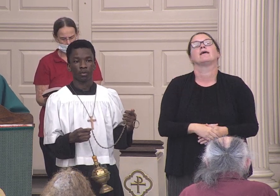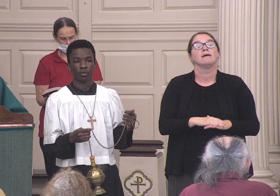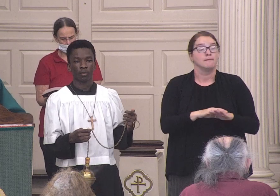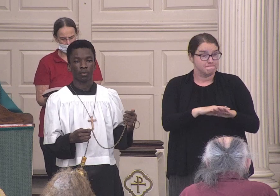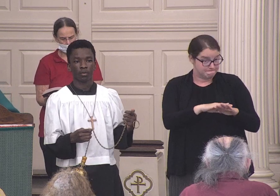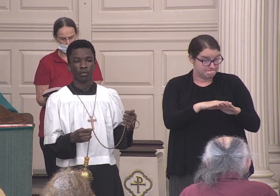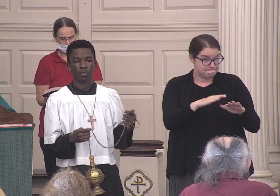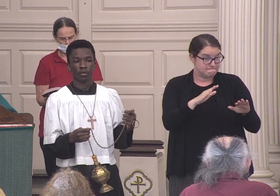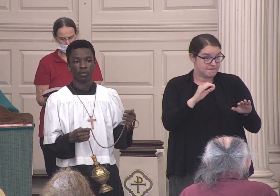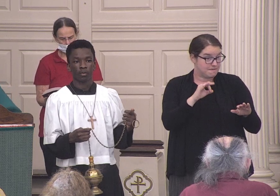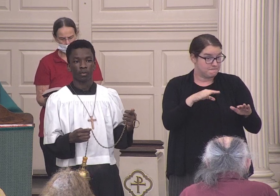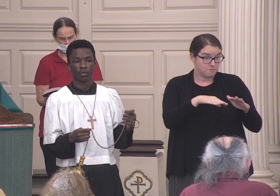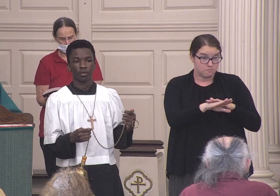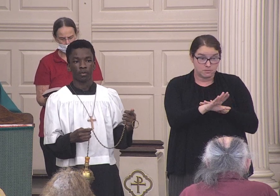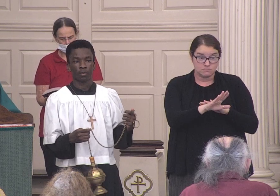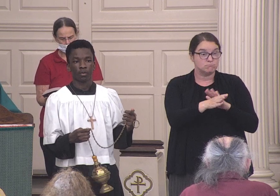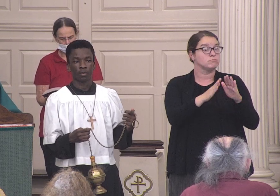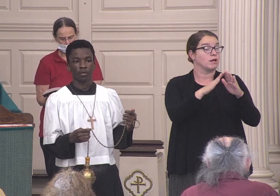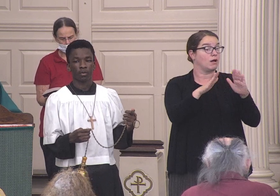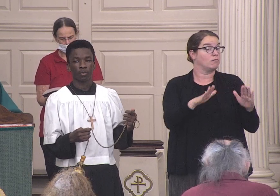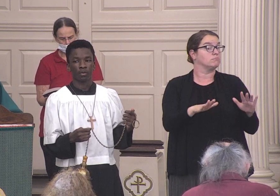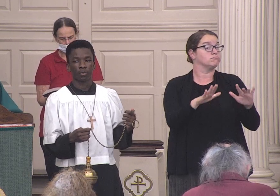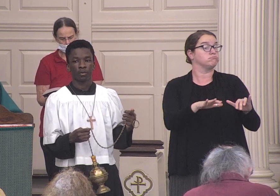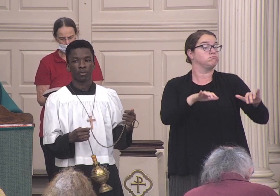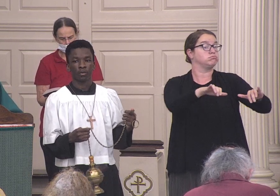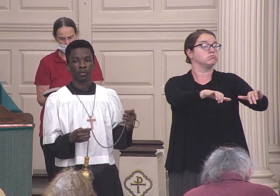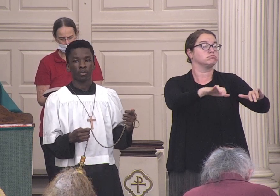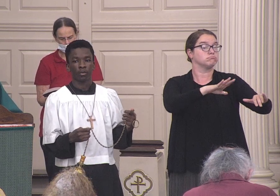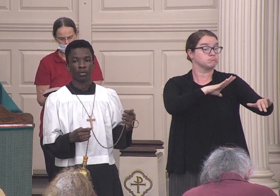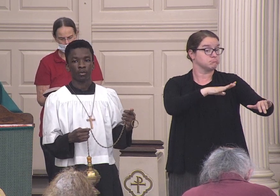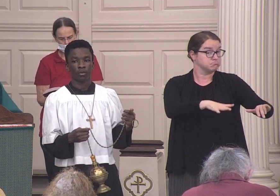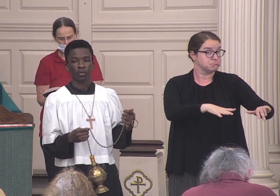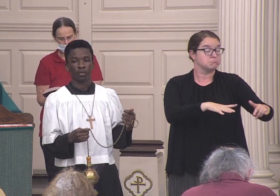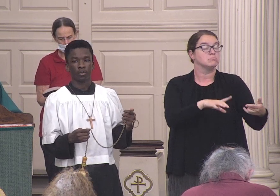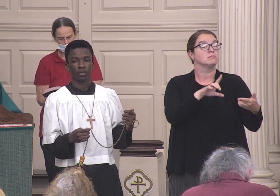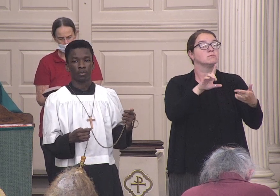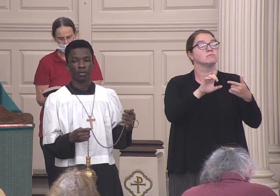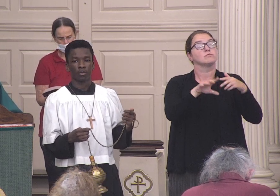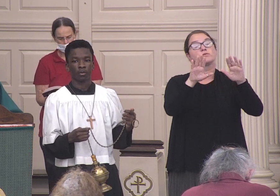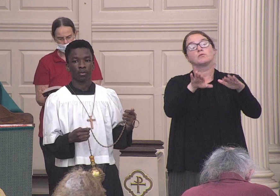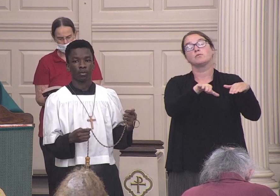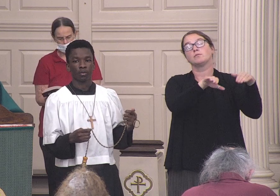wherever you enter a house, stay there until you leave.